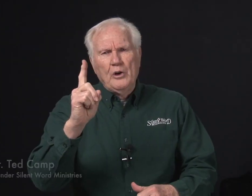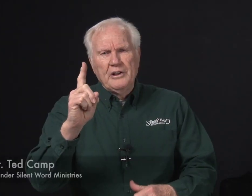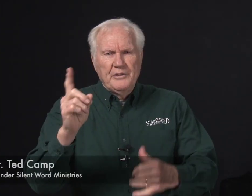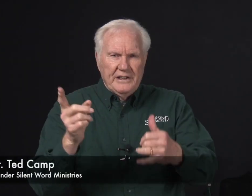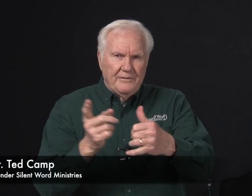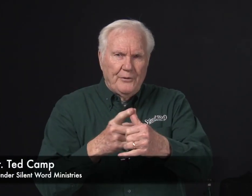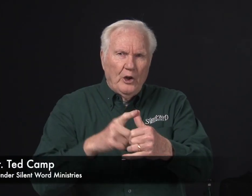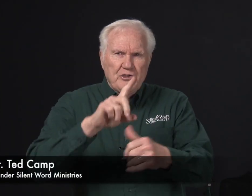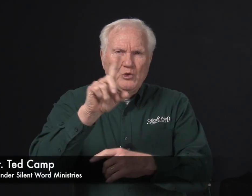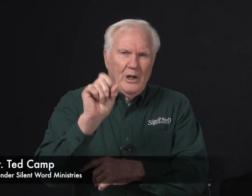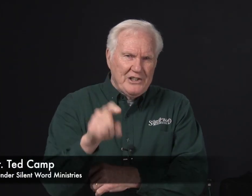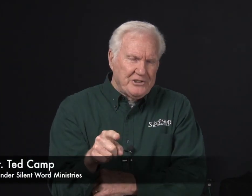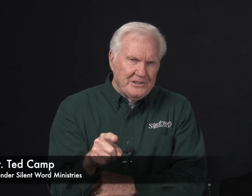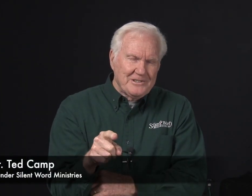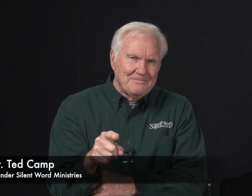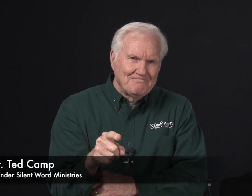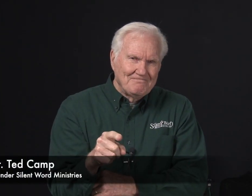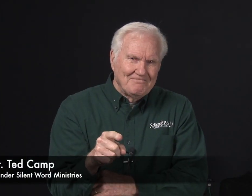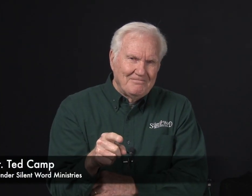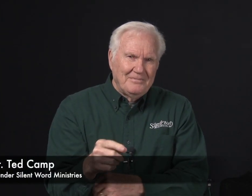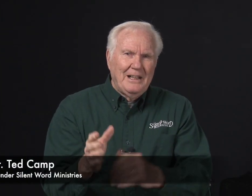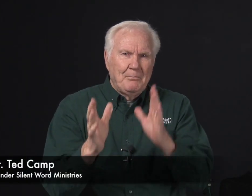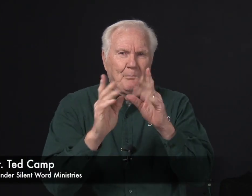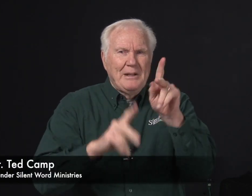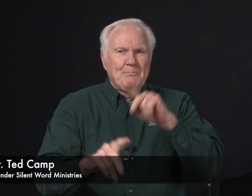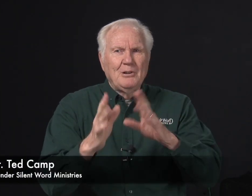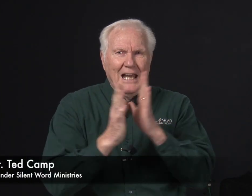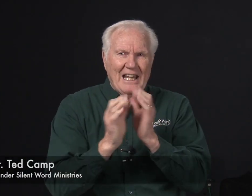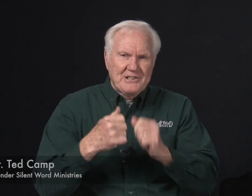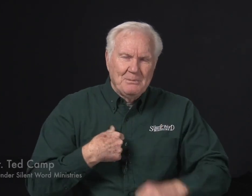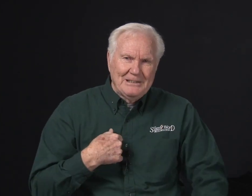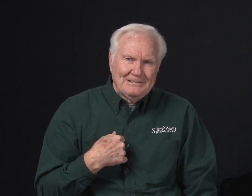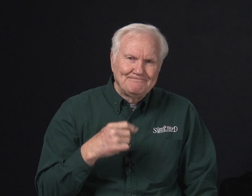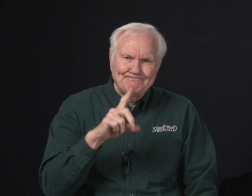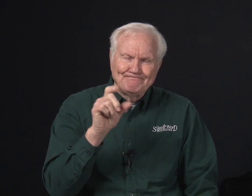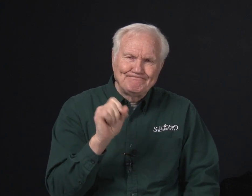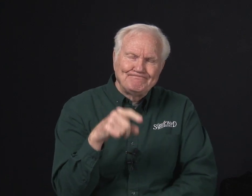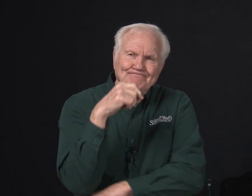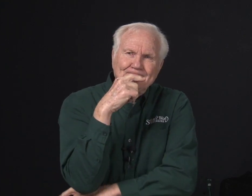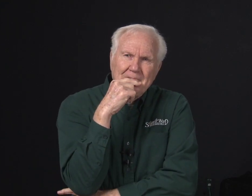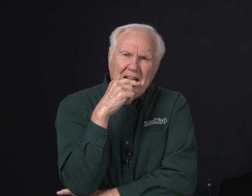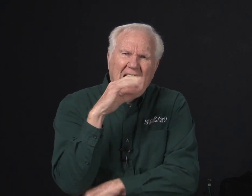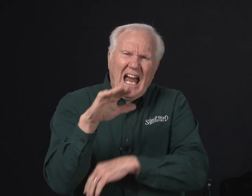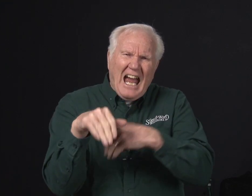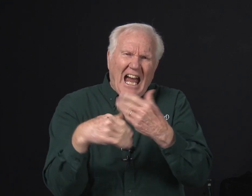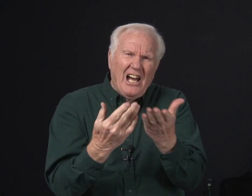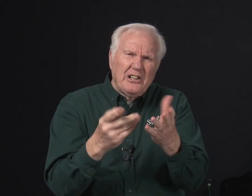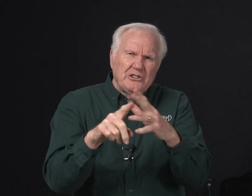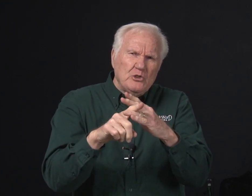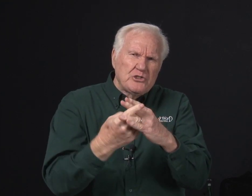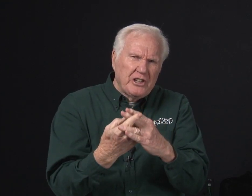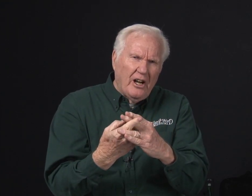one of the first questions that people ask me, how did you